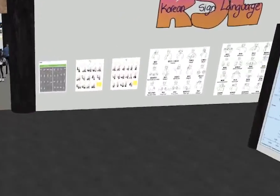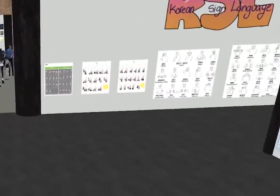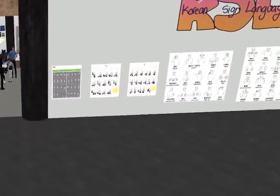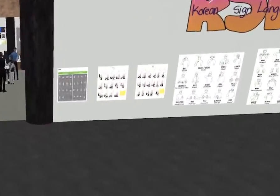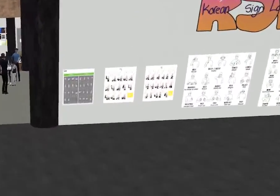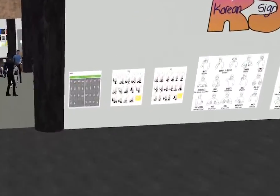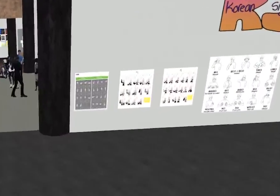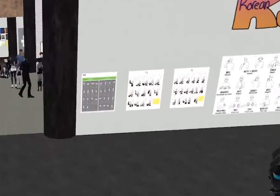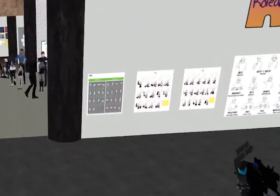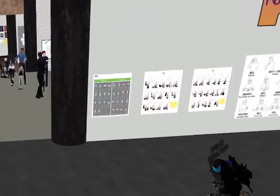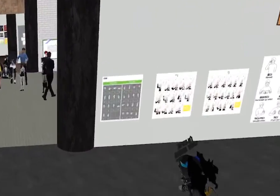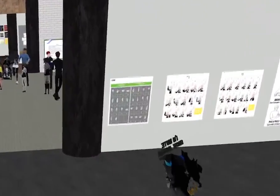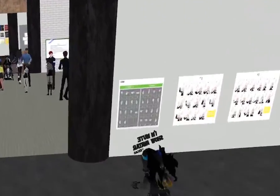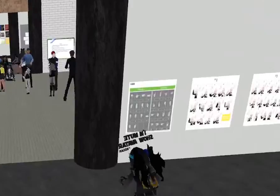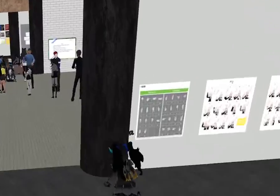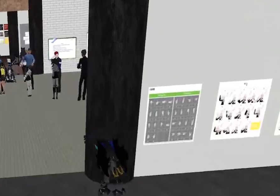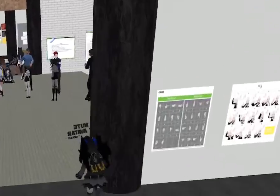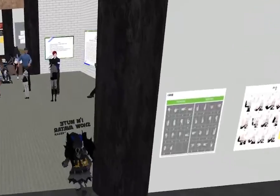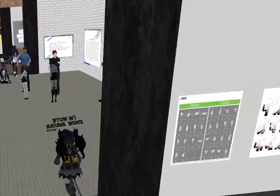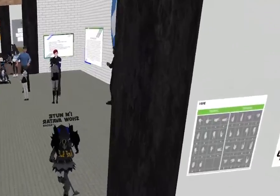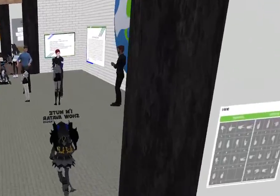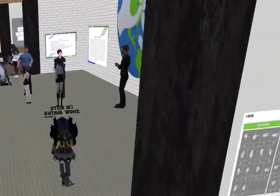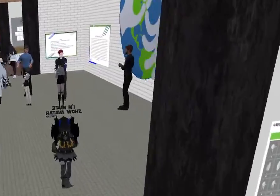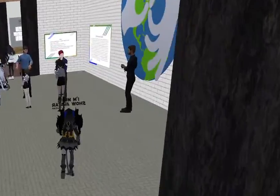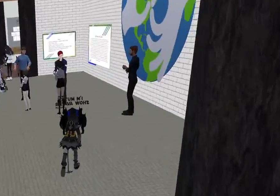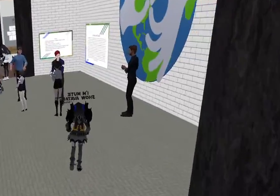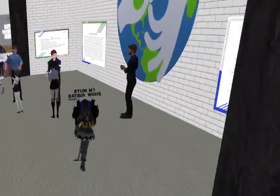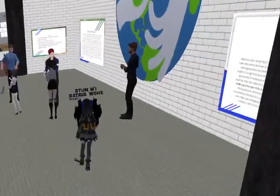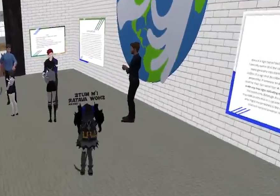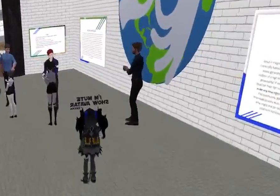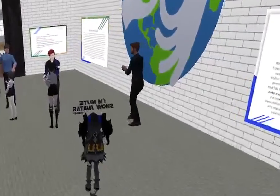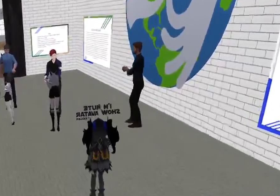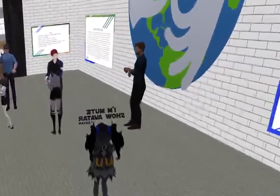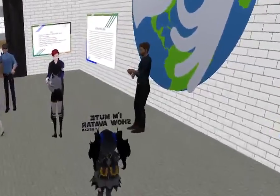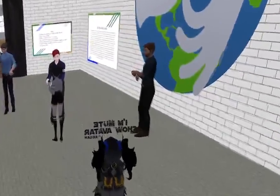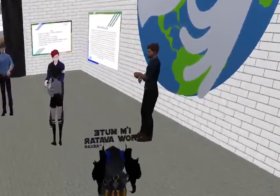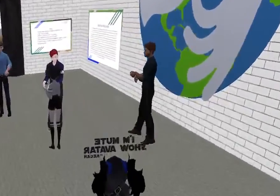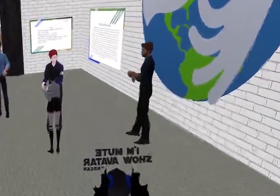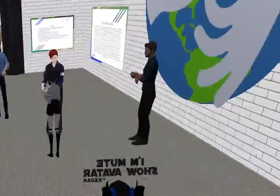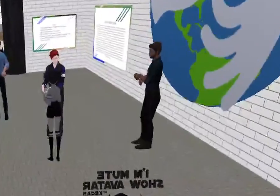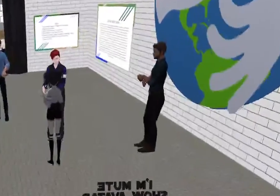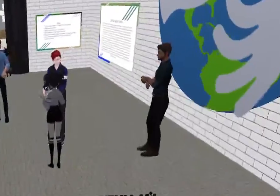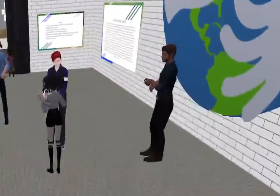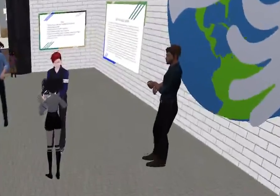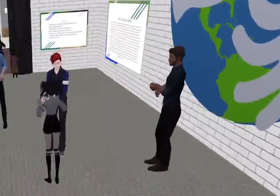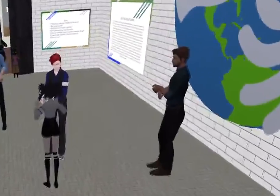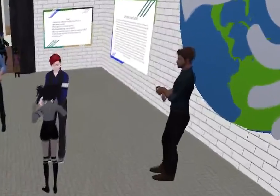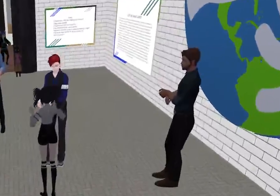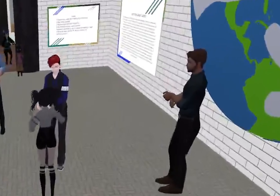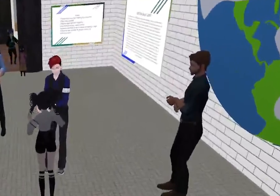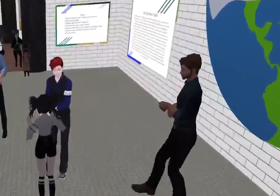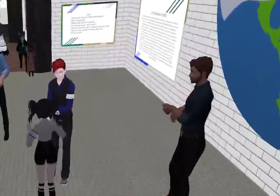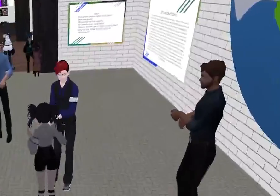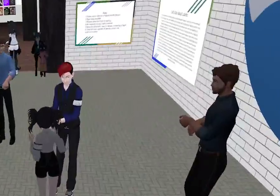Yep, I'm here. No, okay. May I ask, do you guys have advices about the controllers?